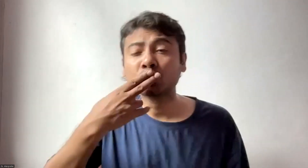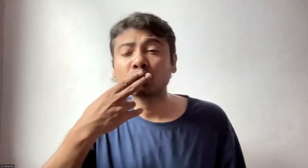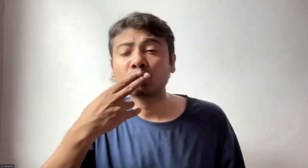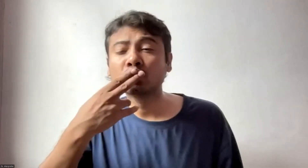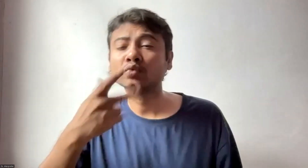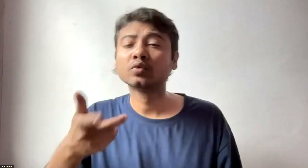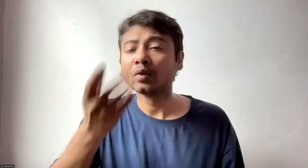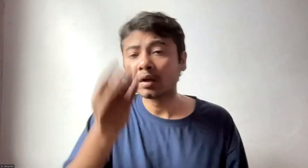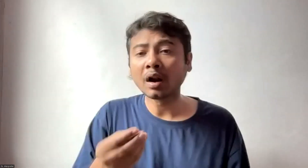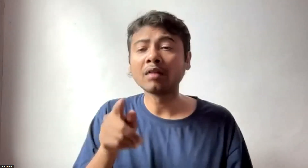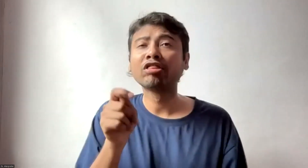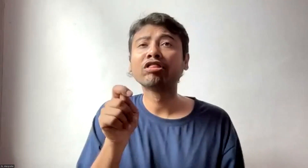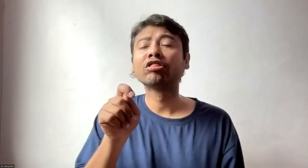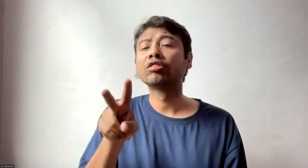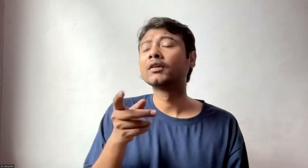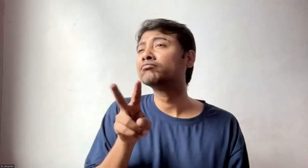on the television.